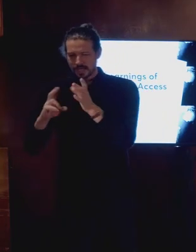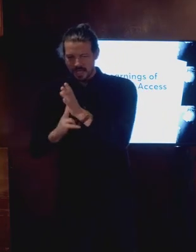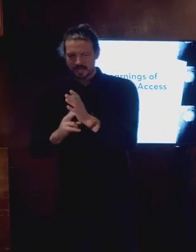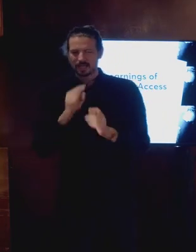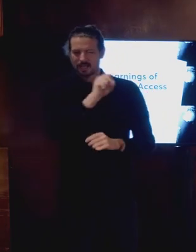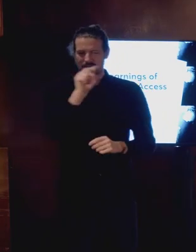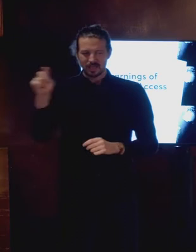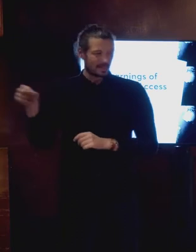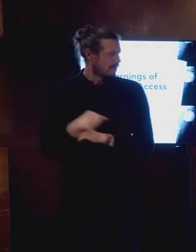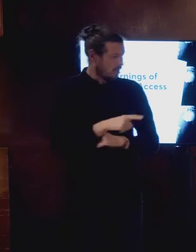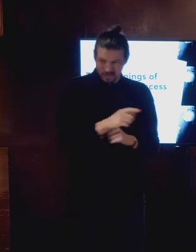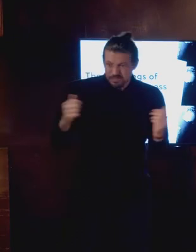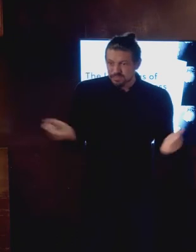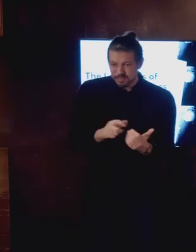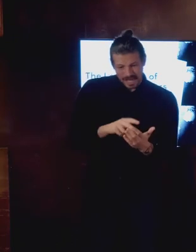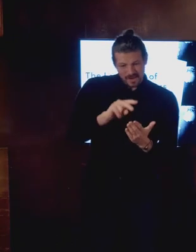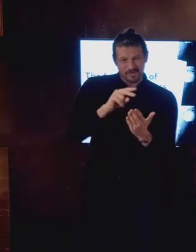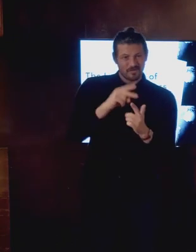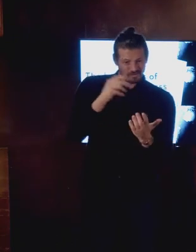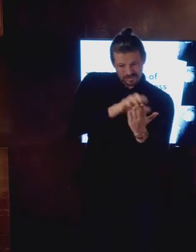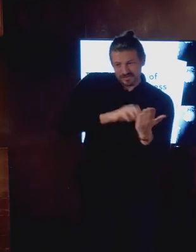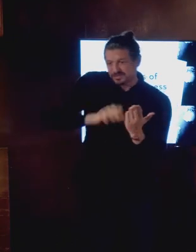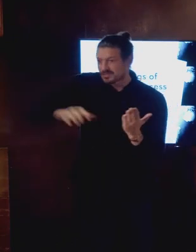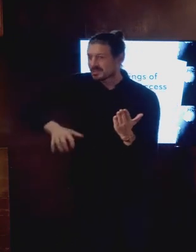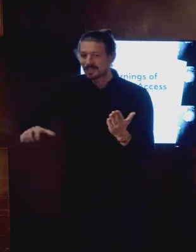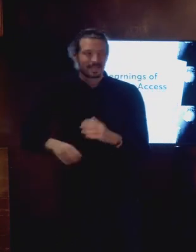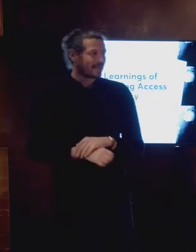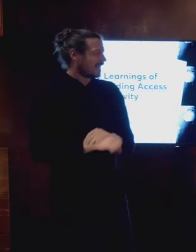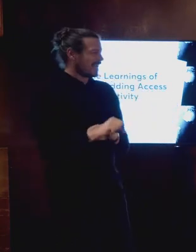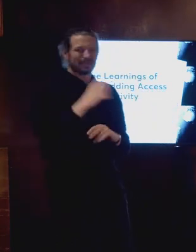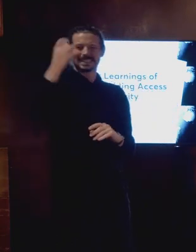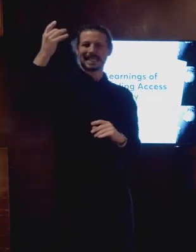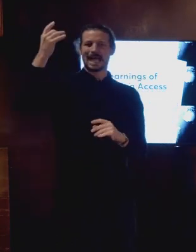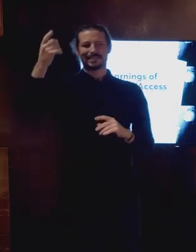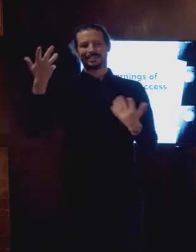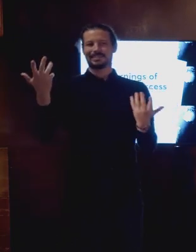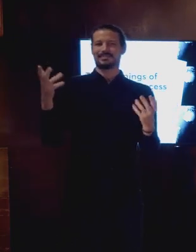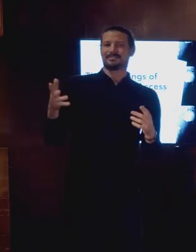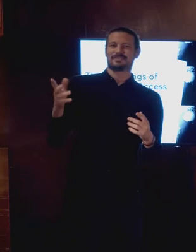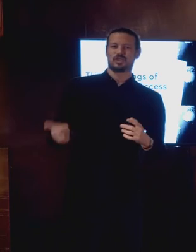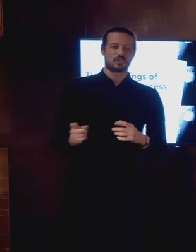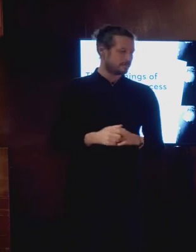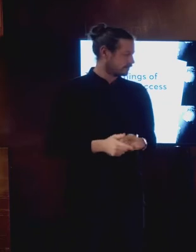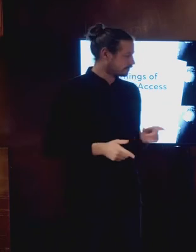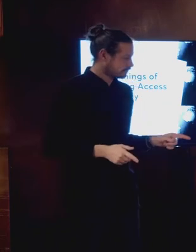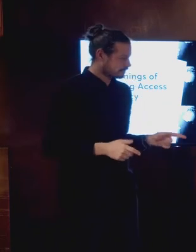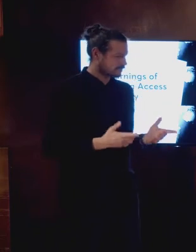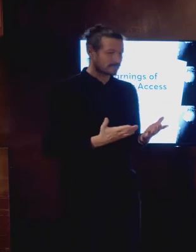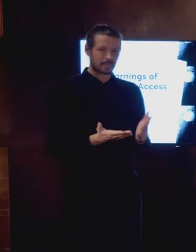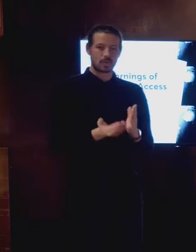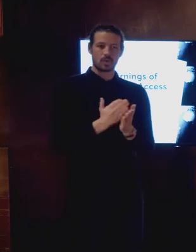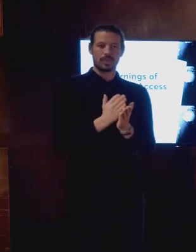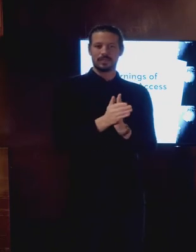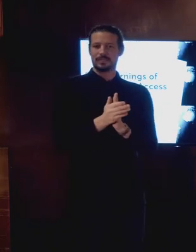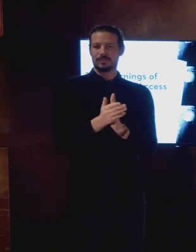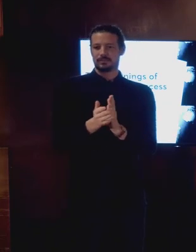our notes. Yeah, but one of them was, they're all good. Yeah. I hate it when you get stars. But it is the thing. I think people forget that it's a skill.